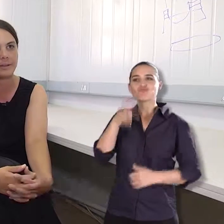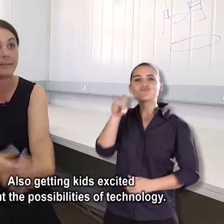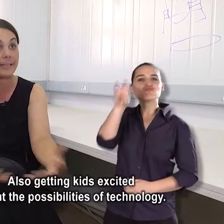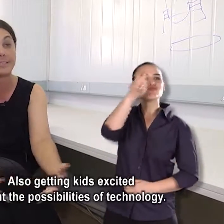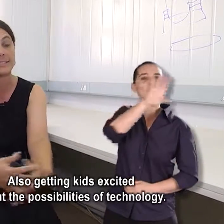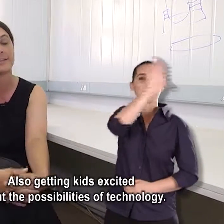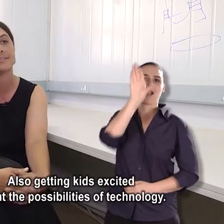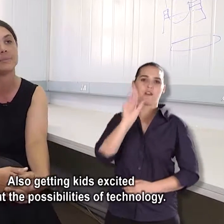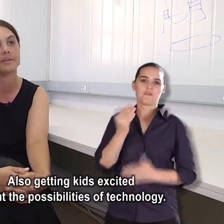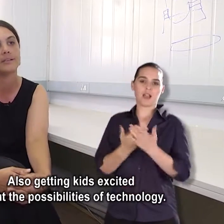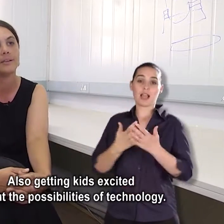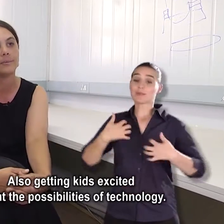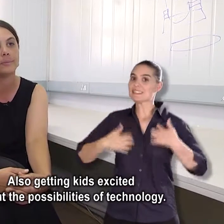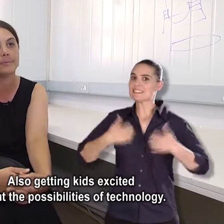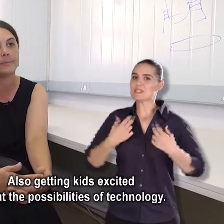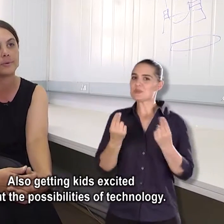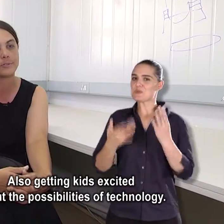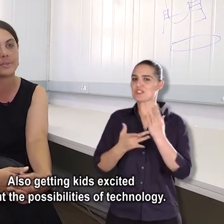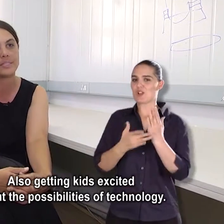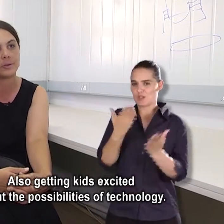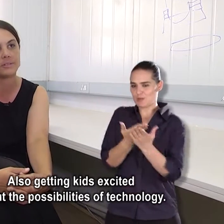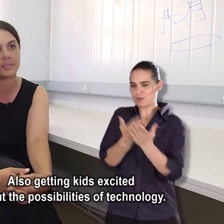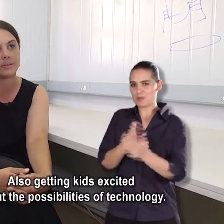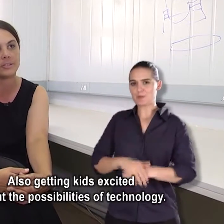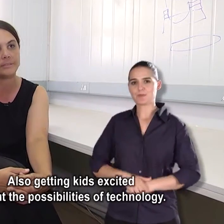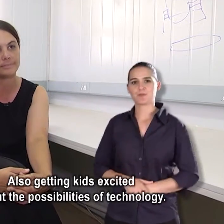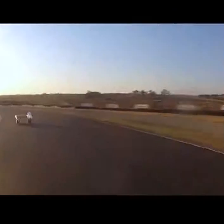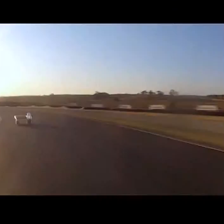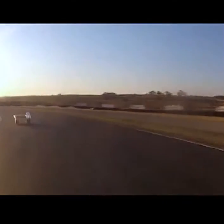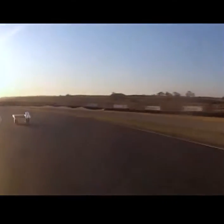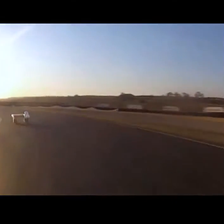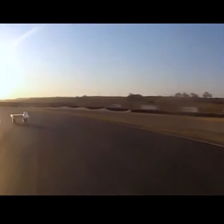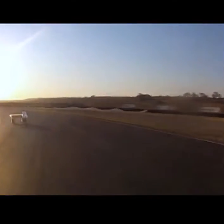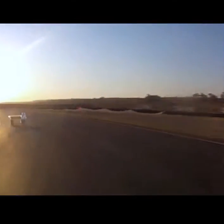vehicle and getting kids excited about what the possibilities are in technology.